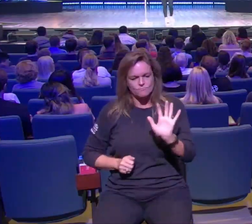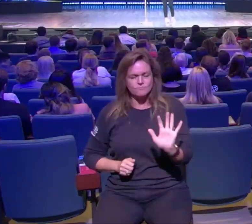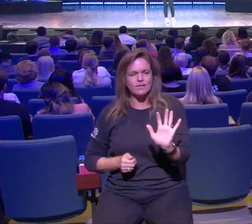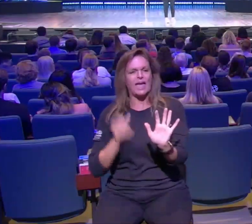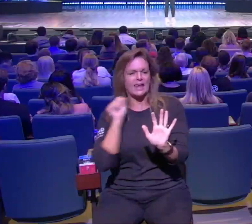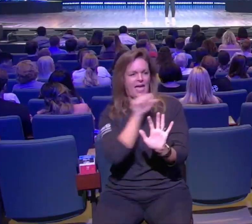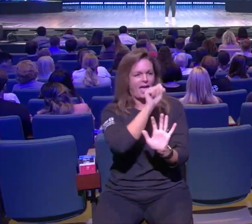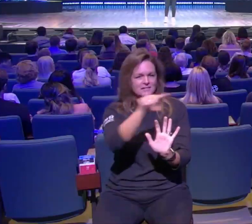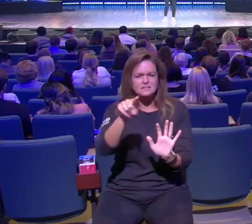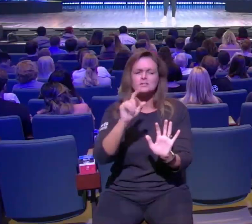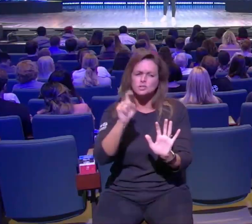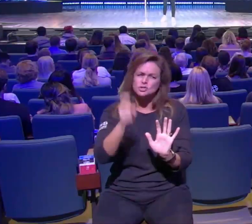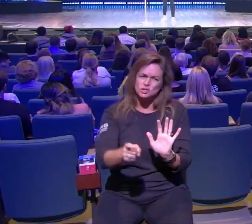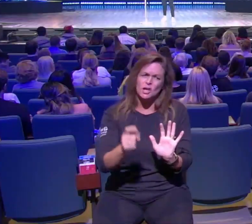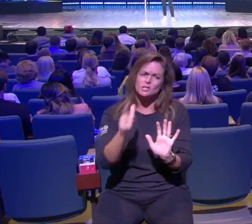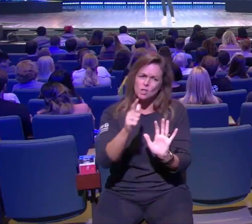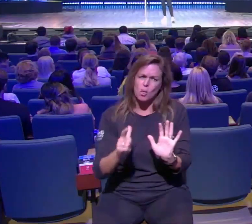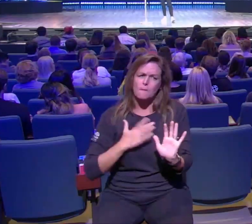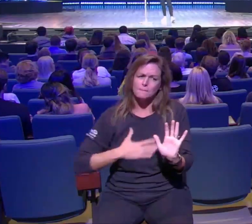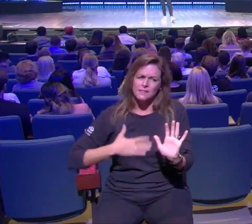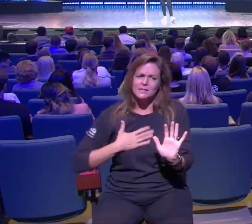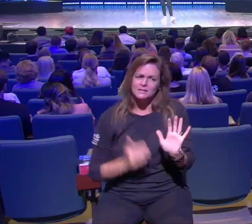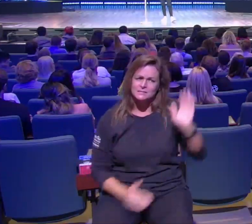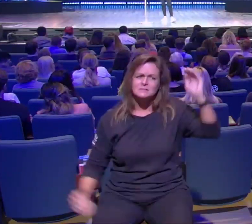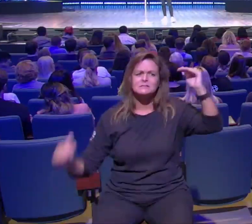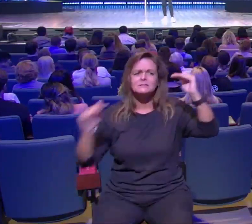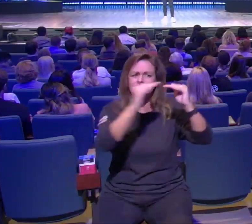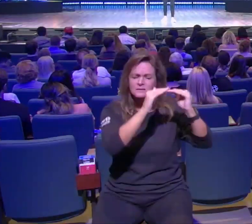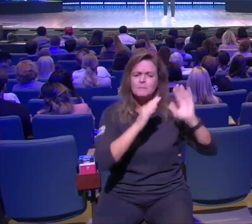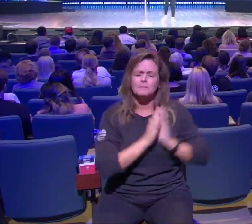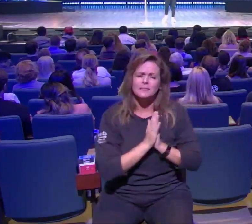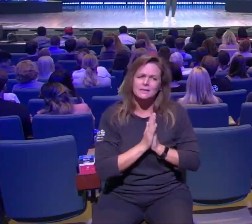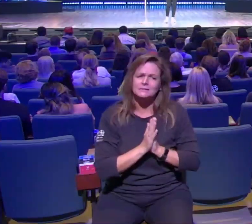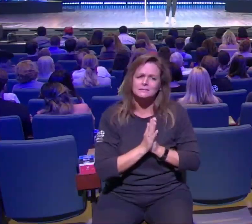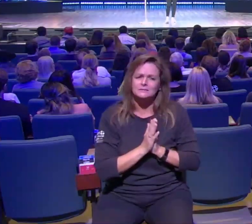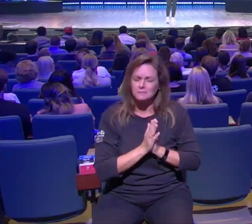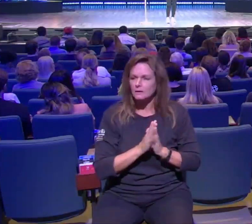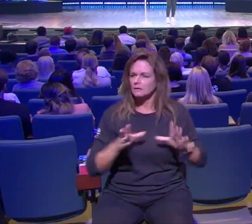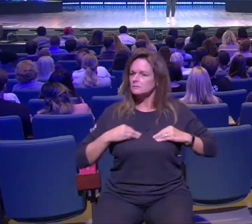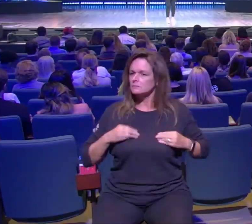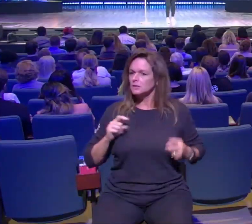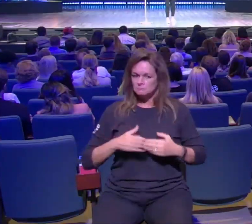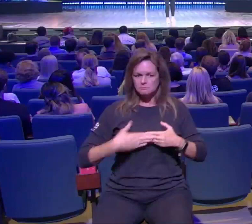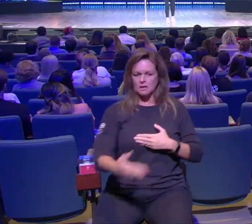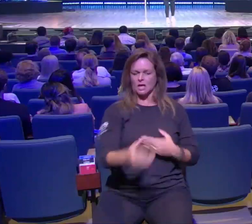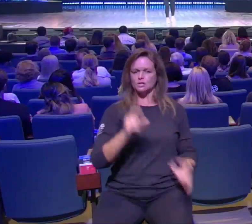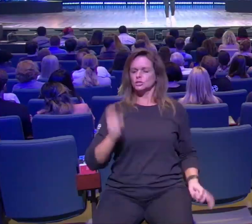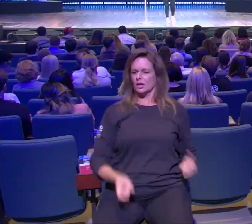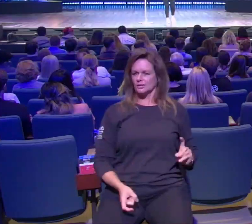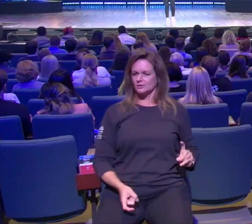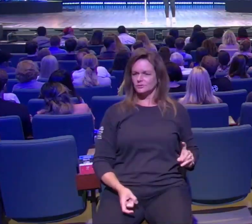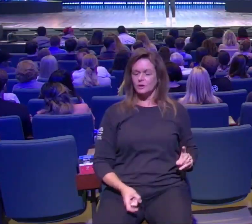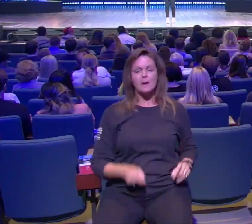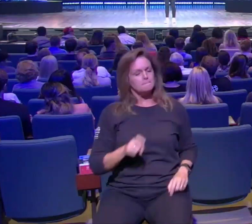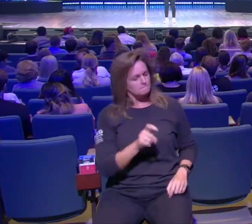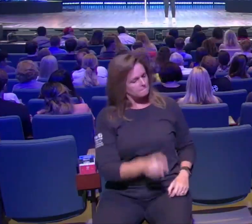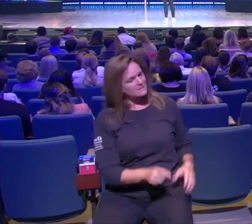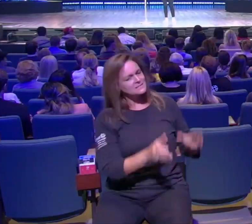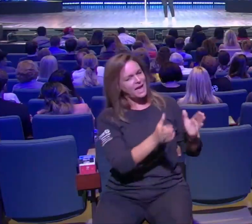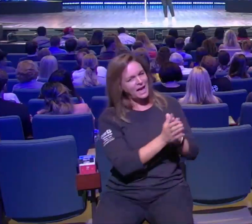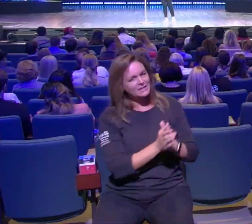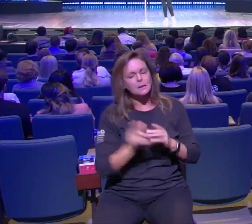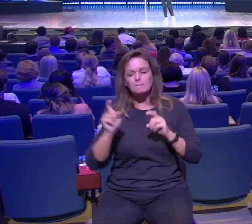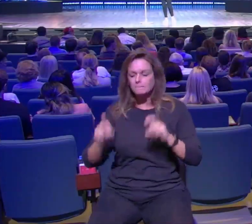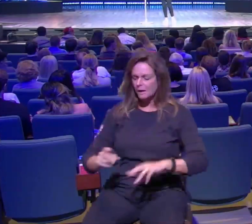who could build up a nation, but that he is a personal, accessible God who wants to build